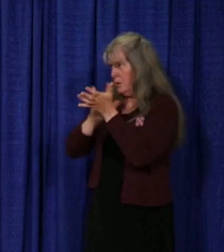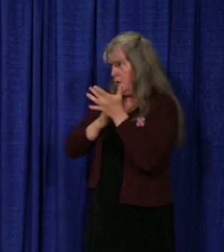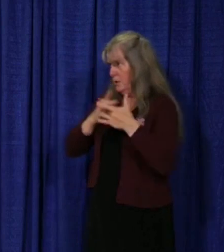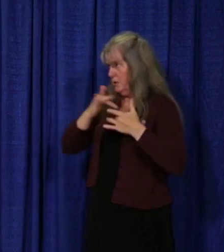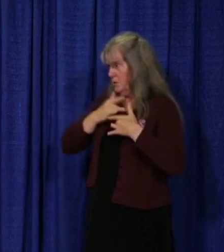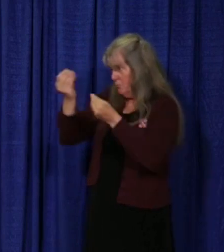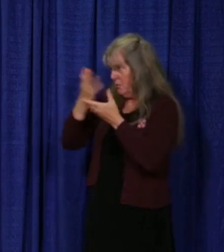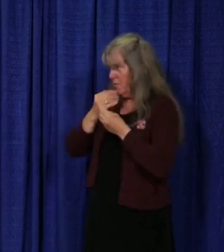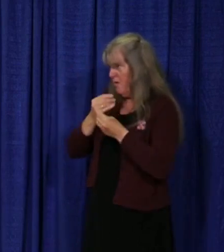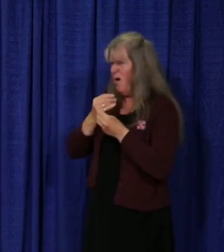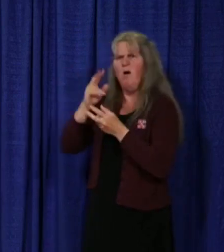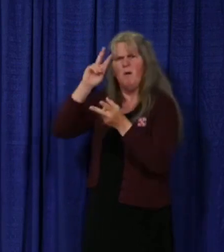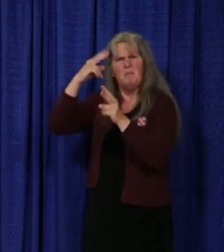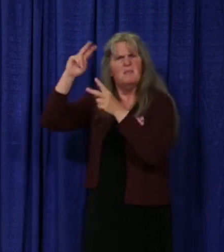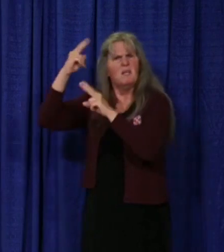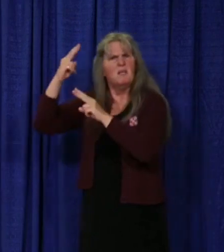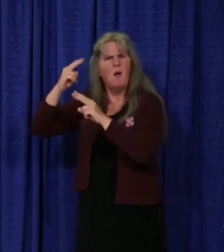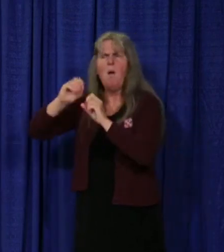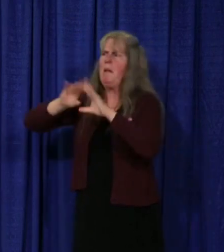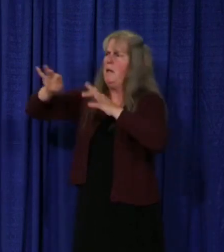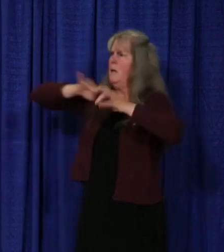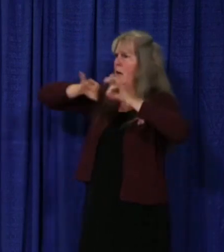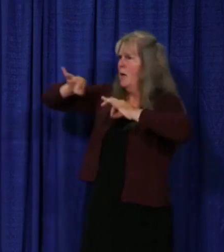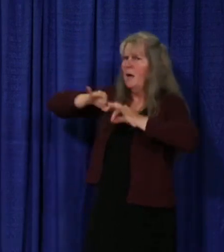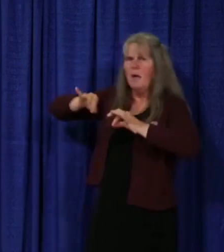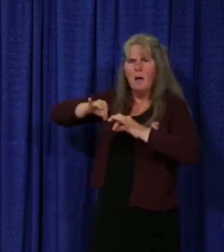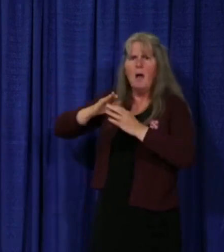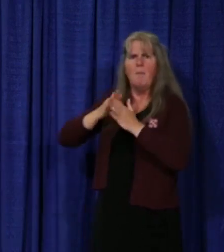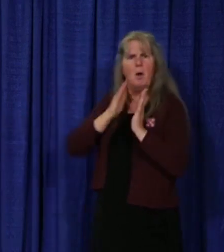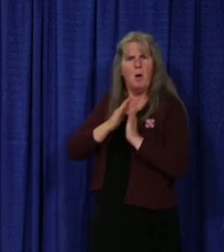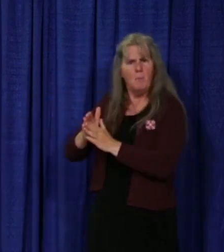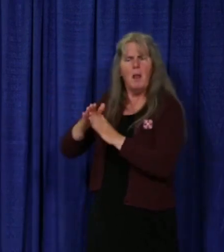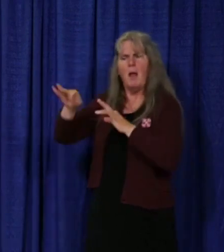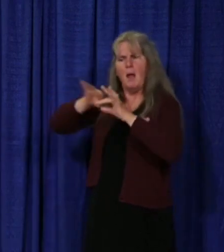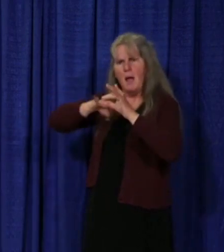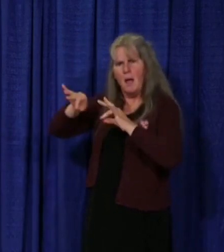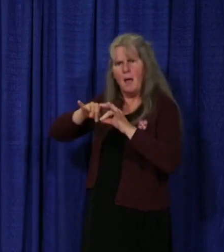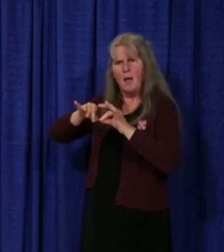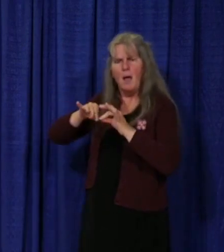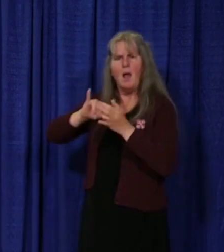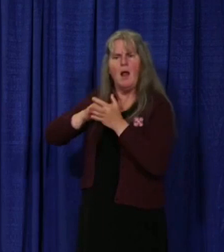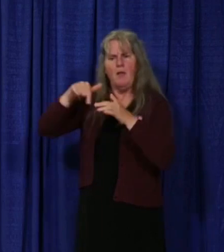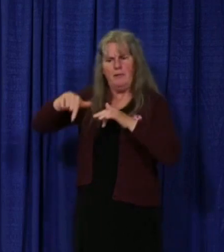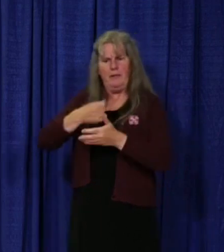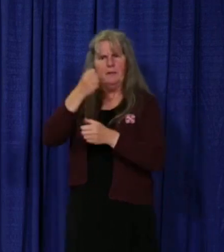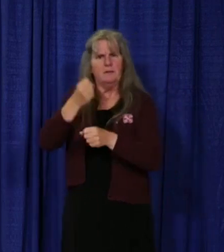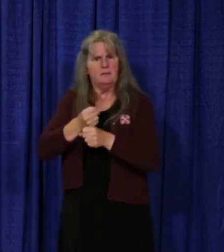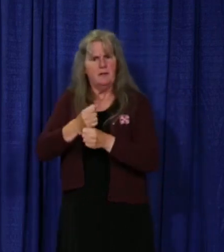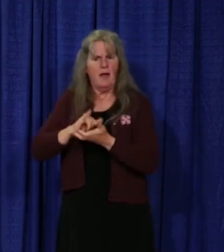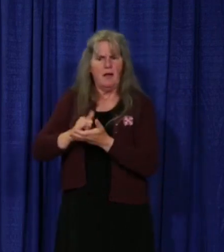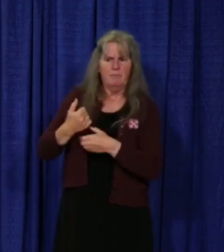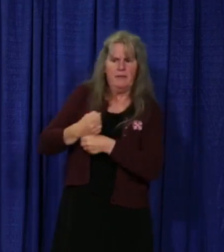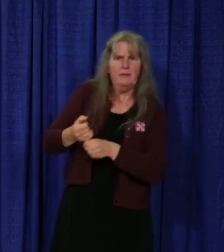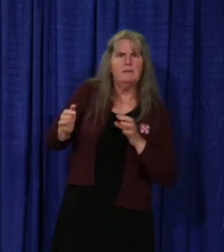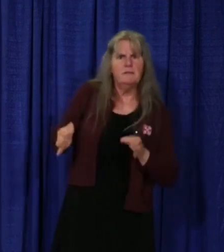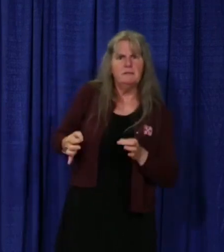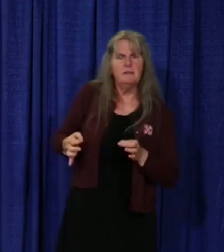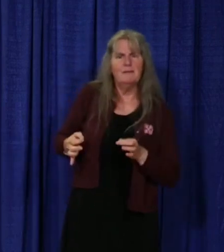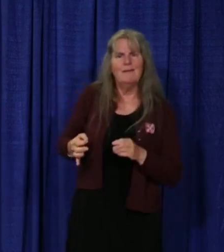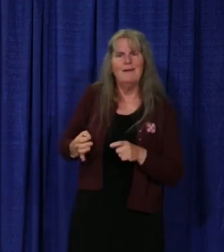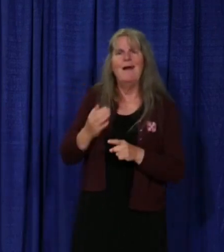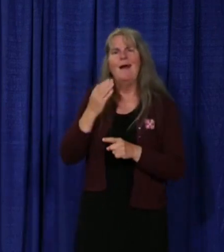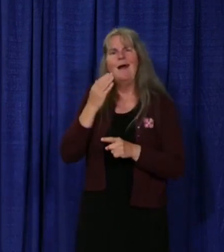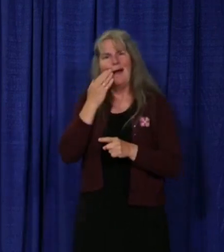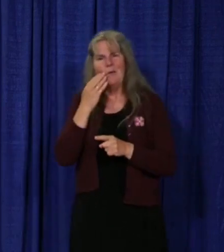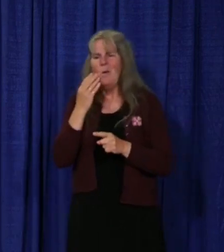up a lot of misinformation as well that was out there about the plans and how this year, came to be. I know that there's